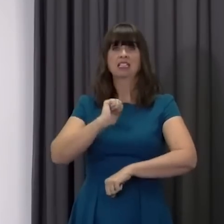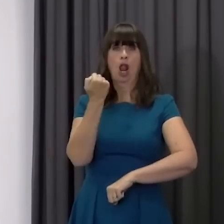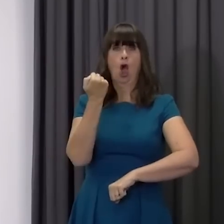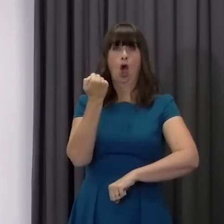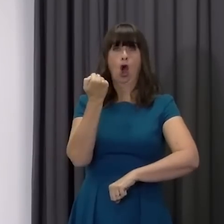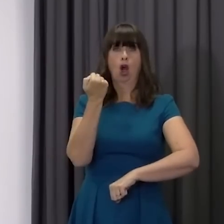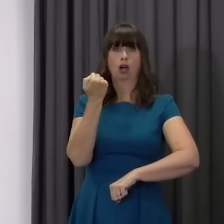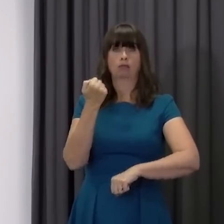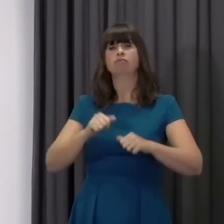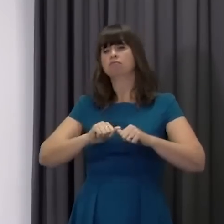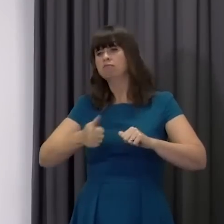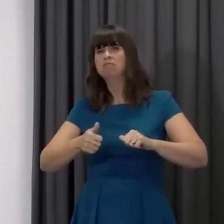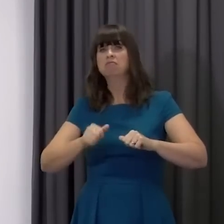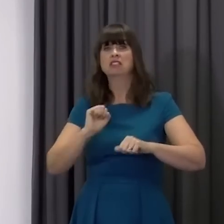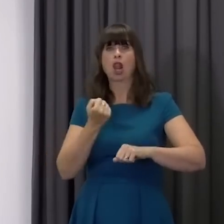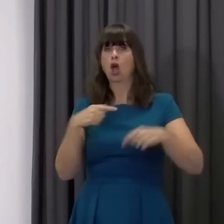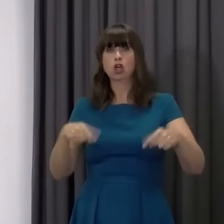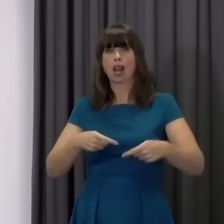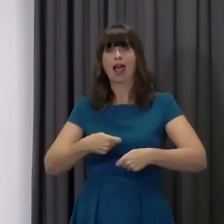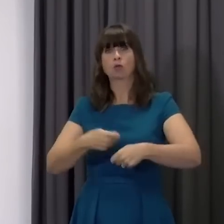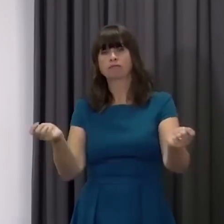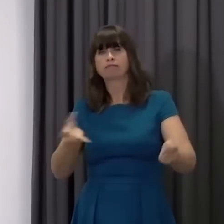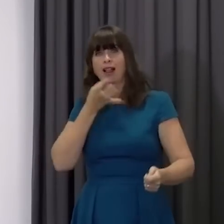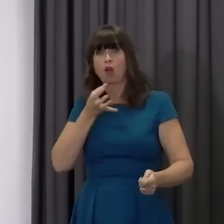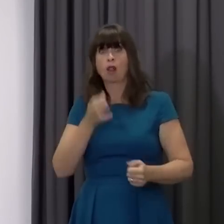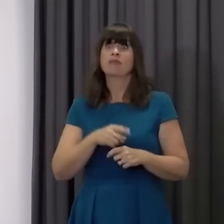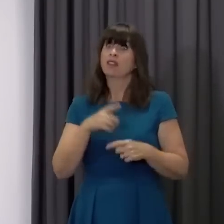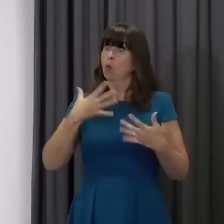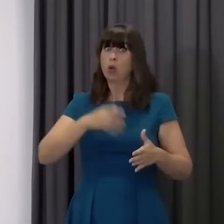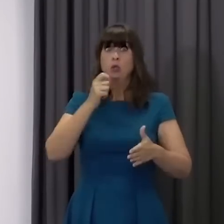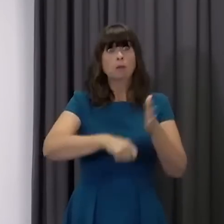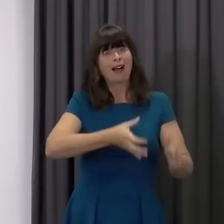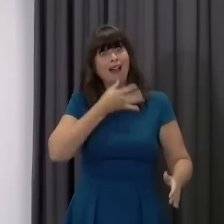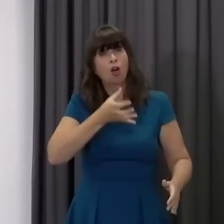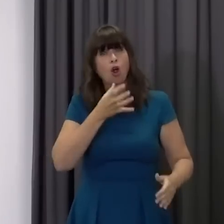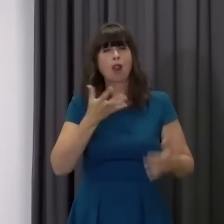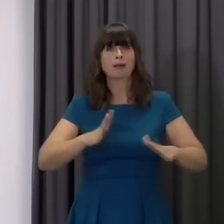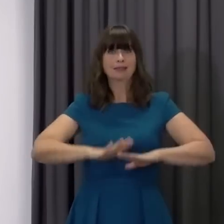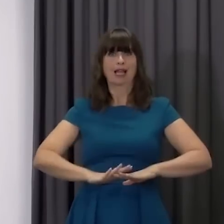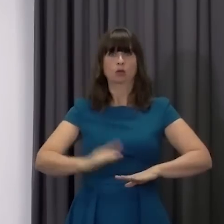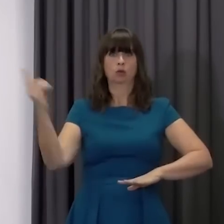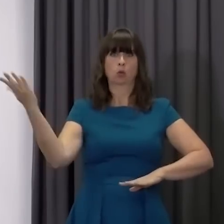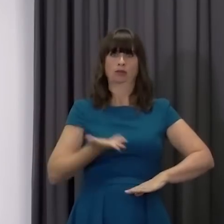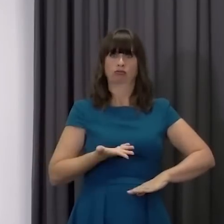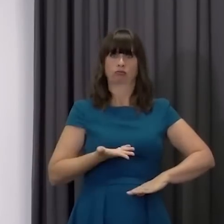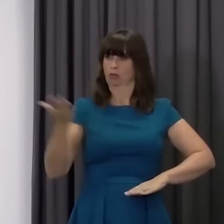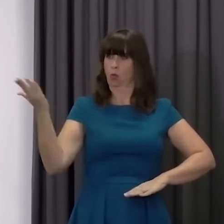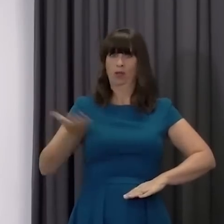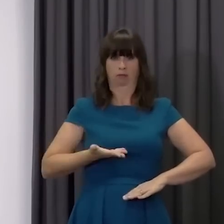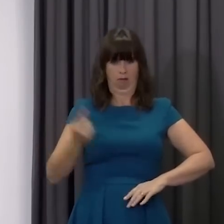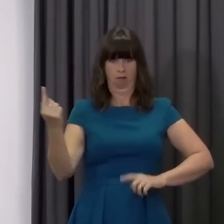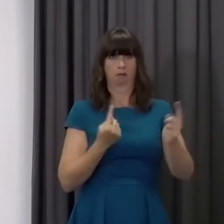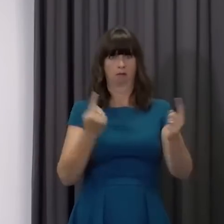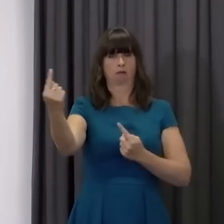p.m. They will also have to provide a table service only. Off licences, including supermarkets, will